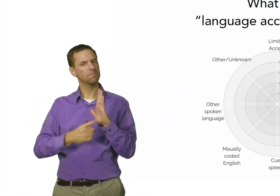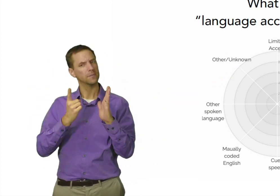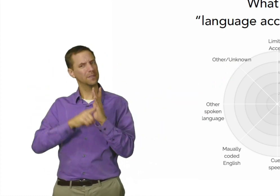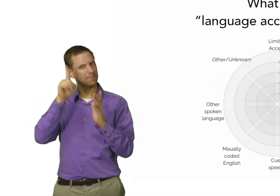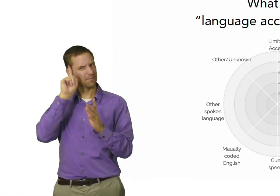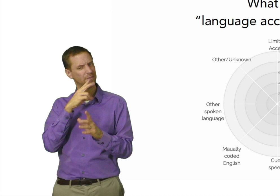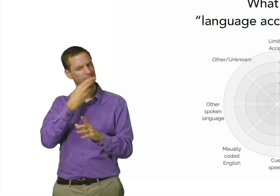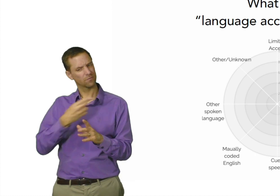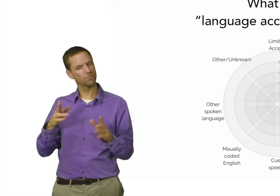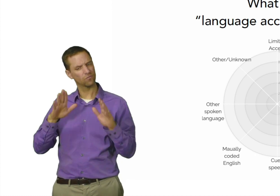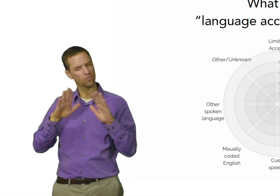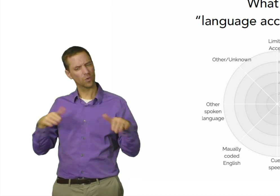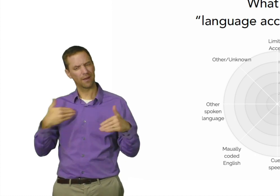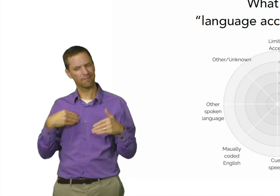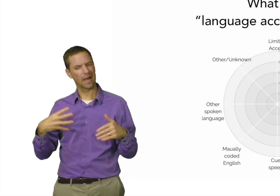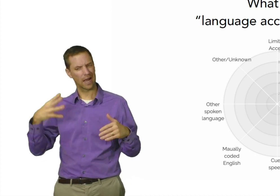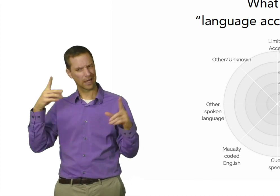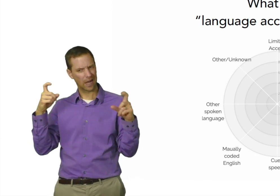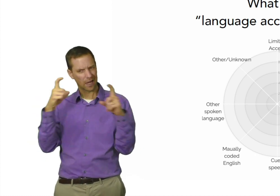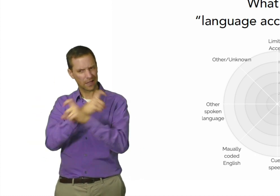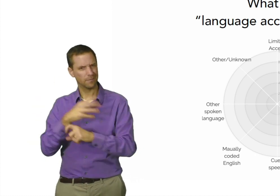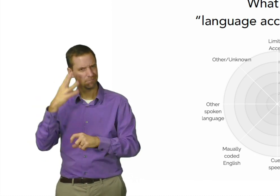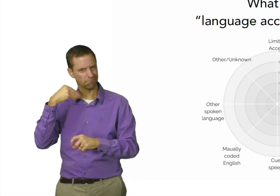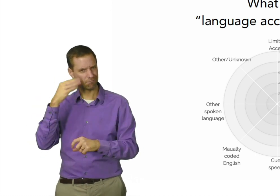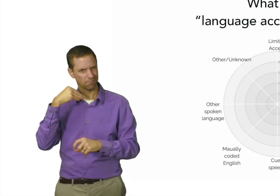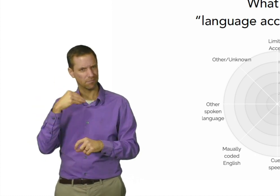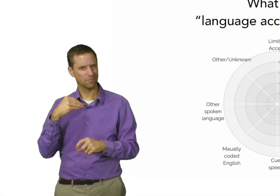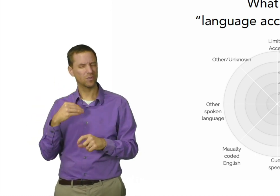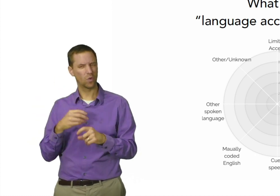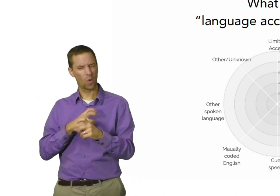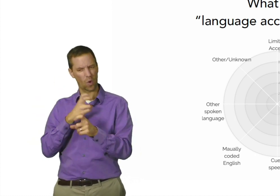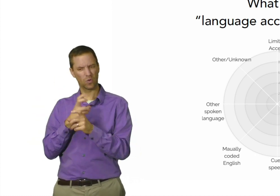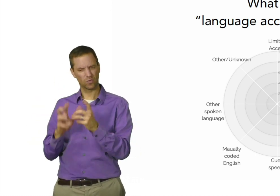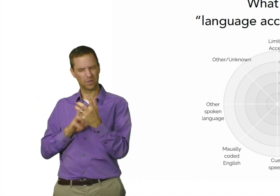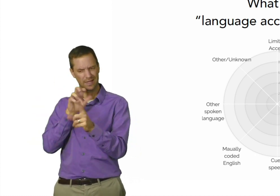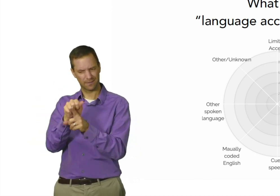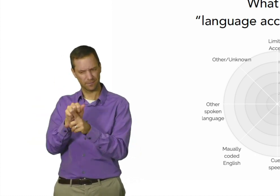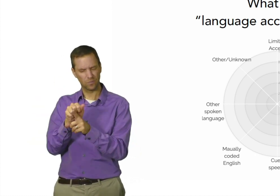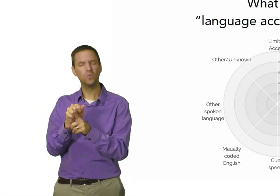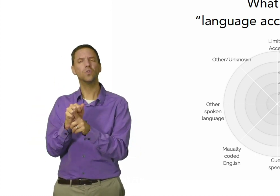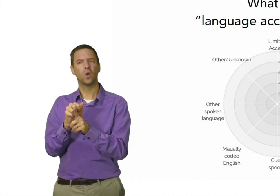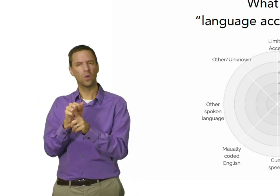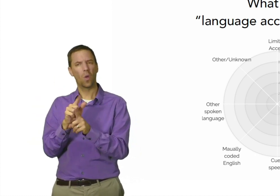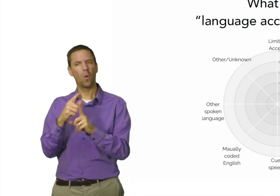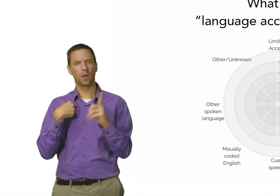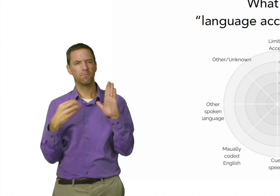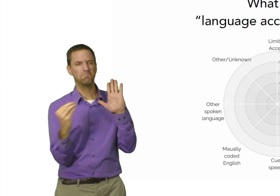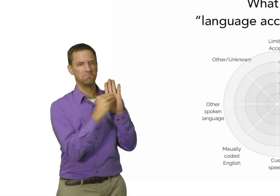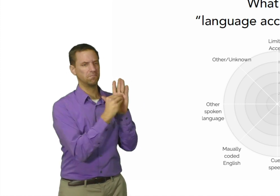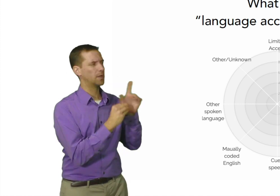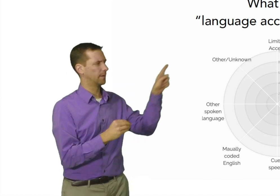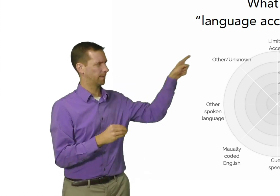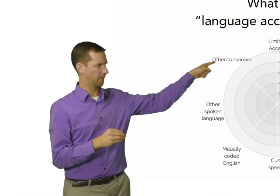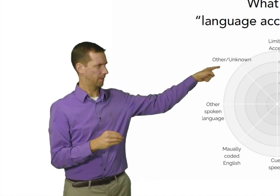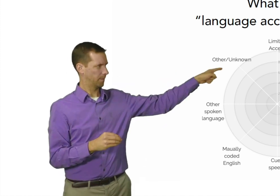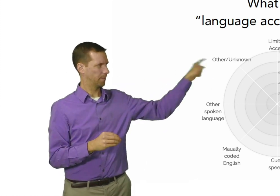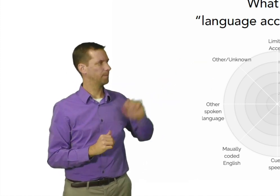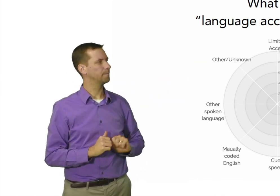other or unknown, because sometimes deaf and hard of hearing children have complex experiences that are hard to capture. And so we have